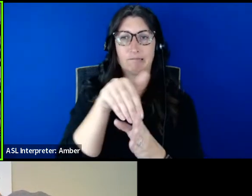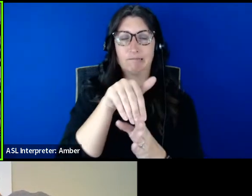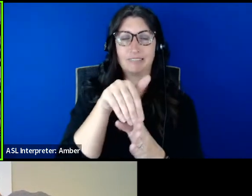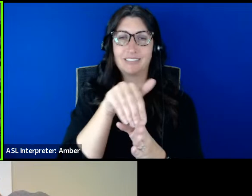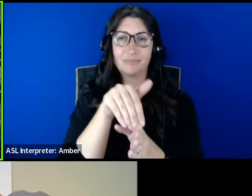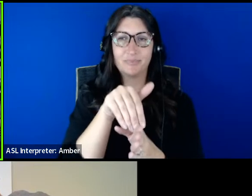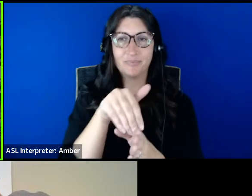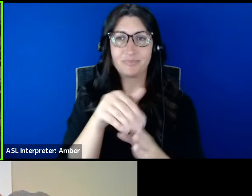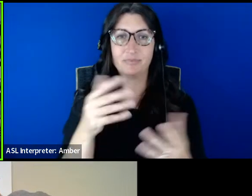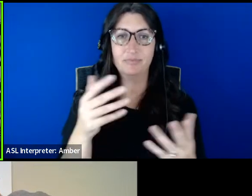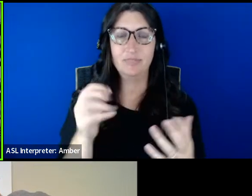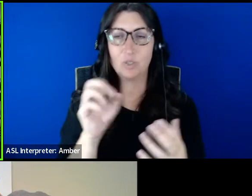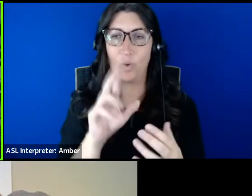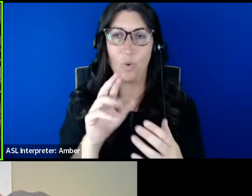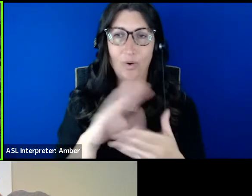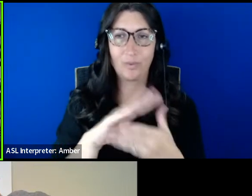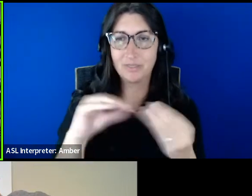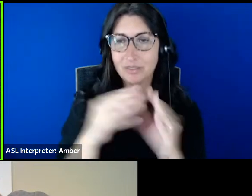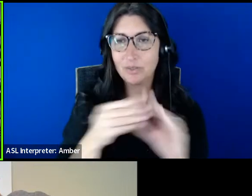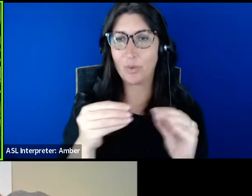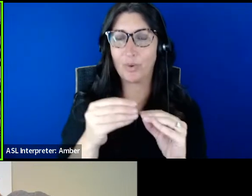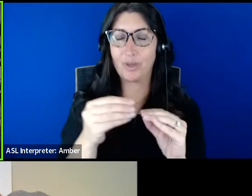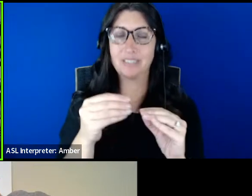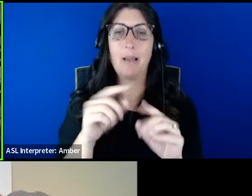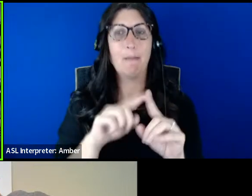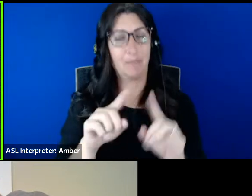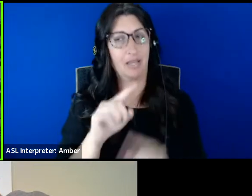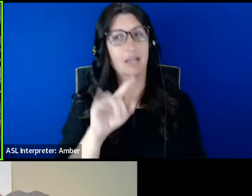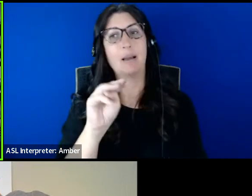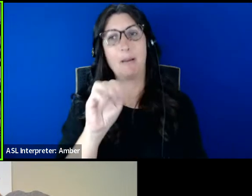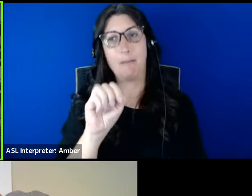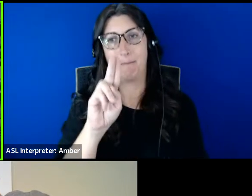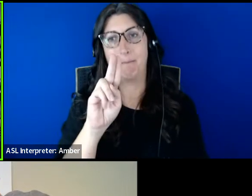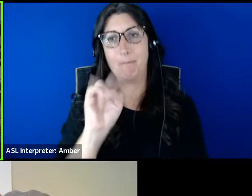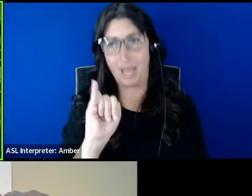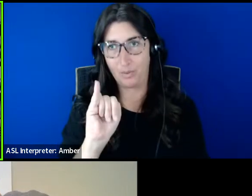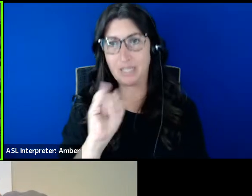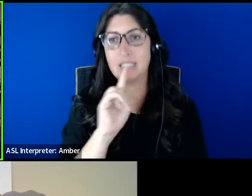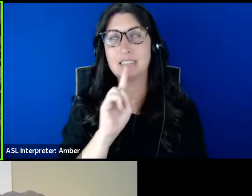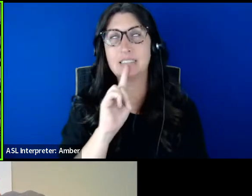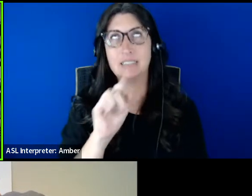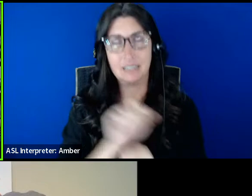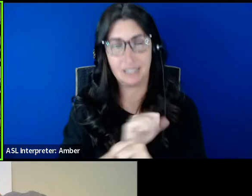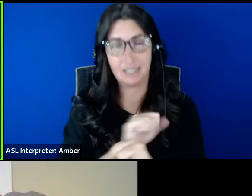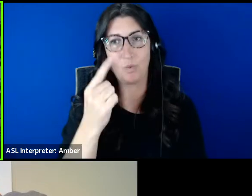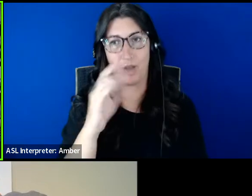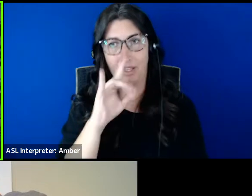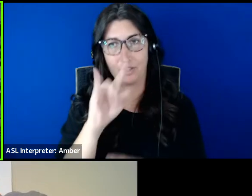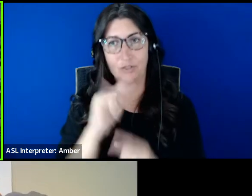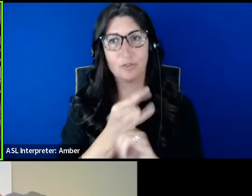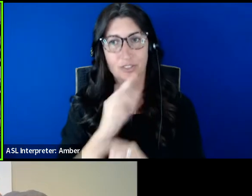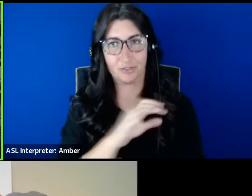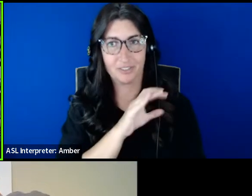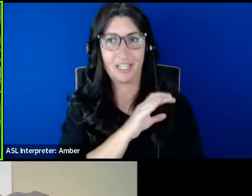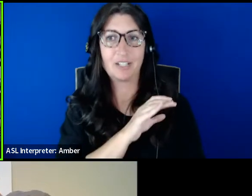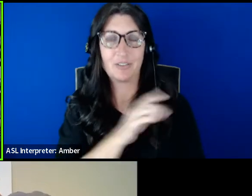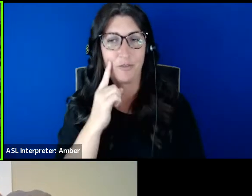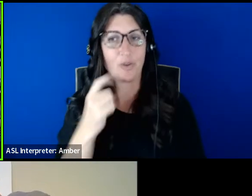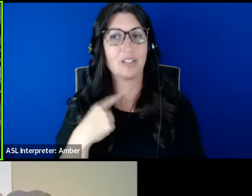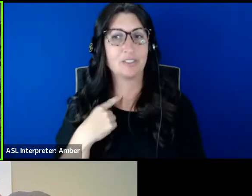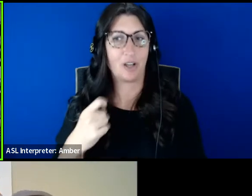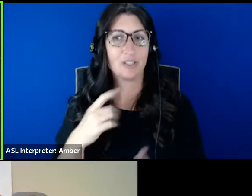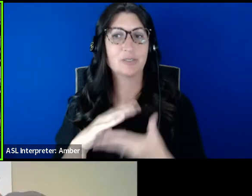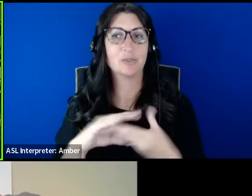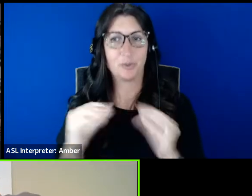in mythology or in stories. So Maui is definitely one of the trickster character in Tongan stories.